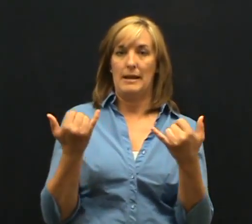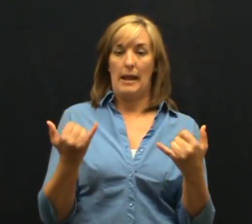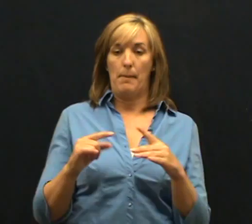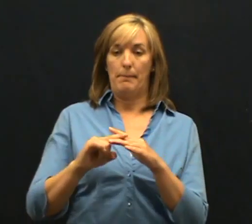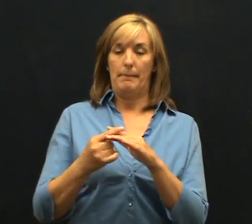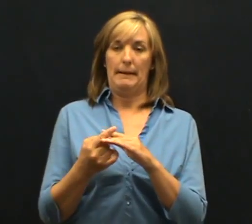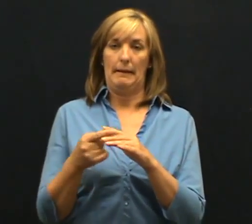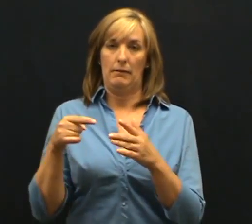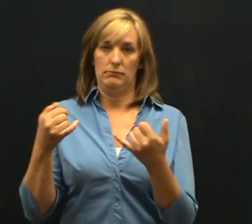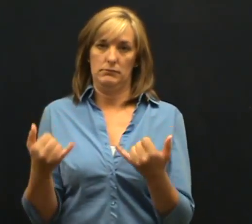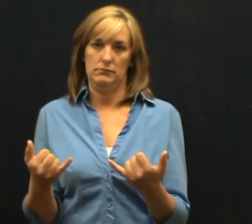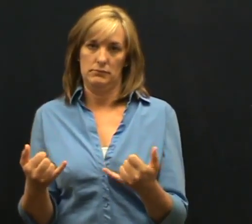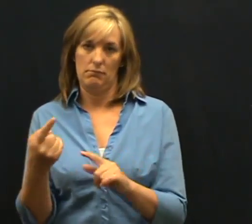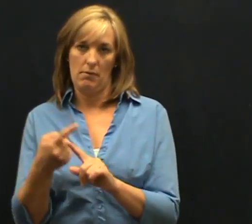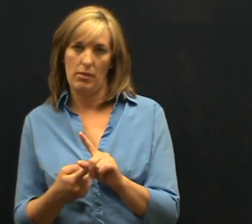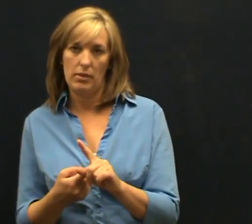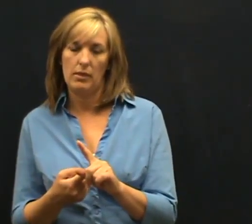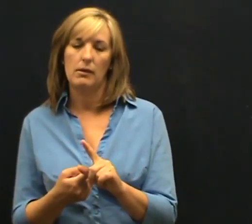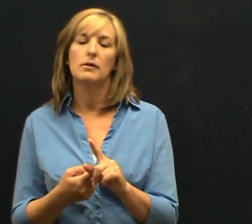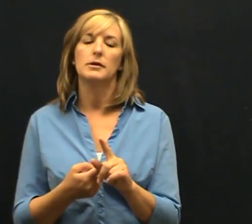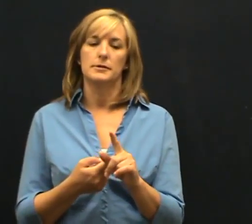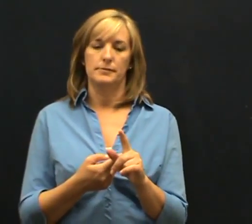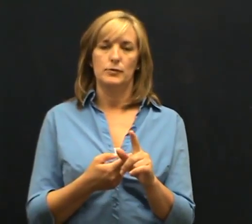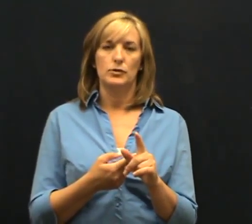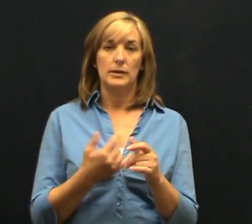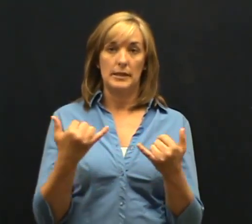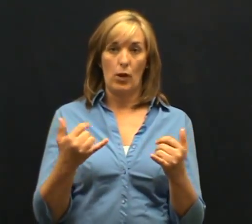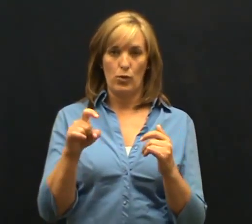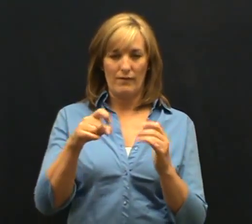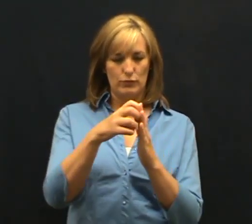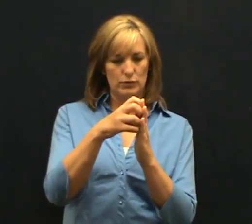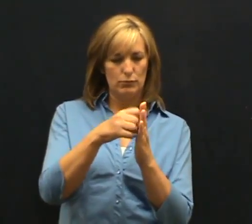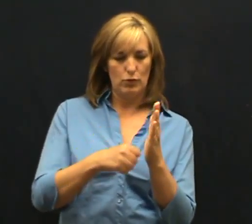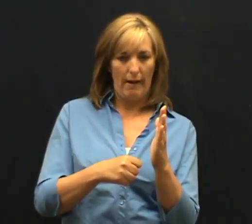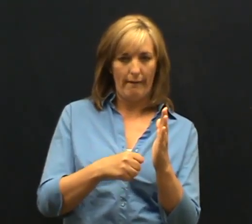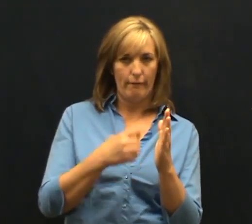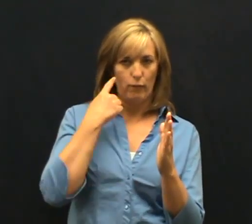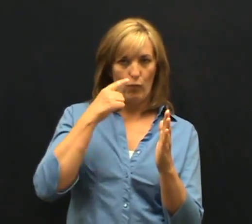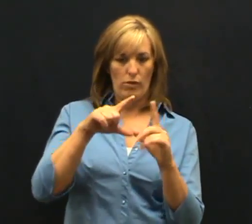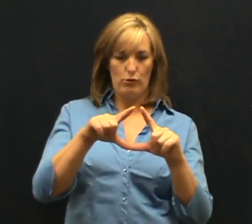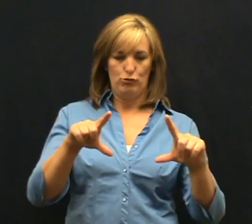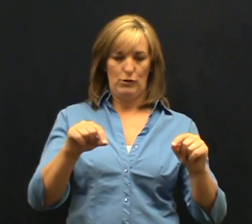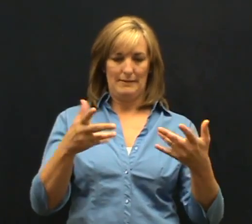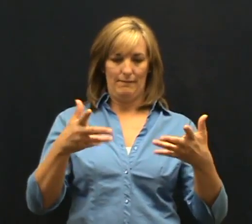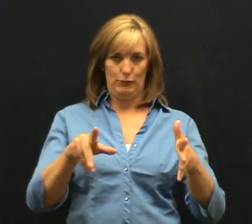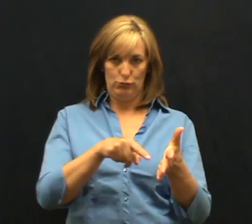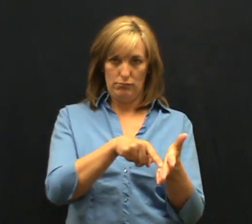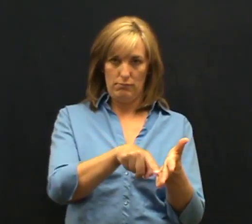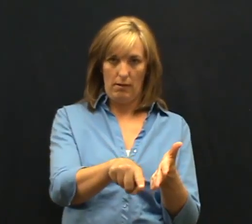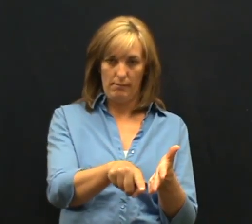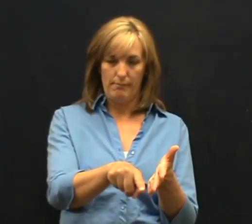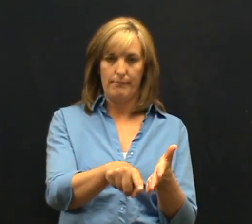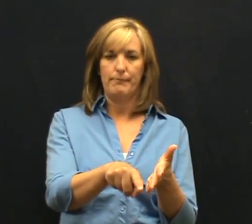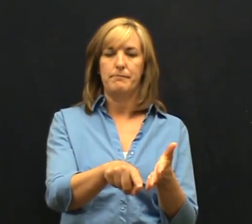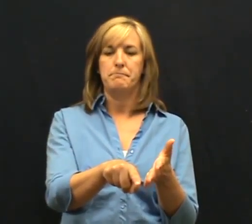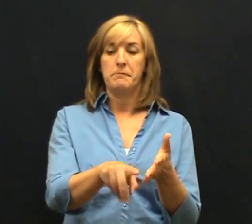You subtract the checks that actually were paid by the bank for the bank. You add the deposits that were